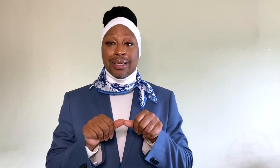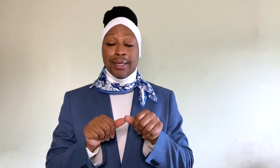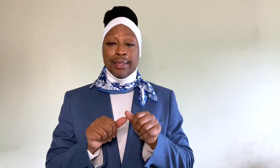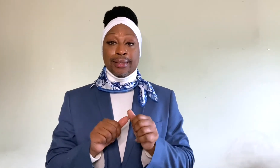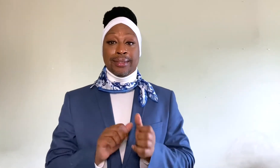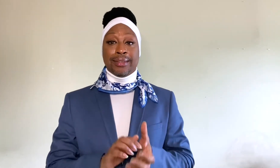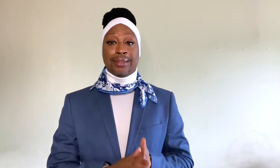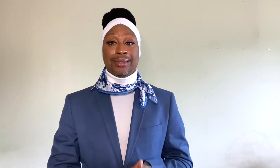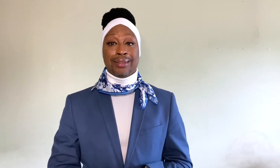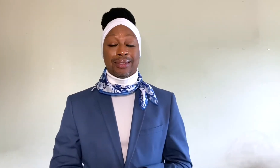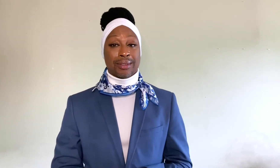In